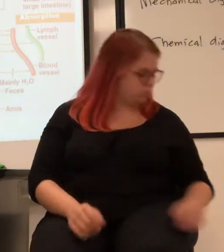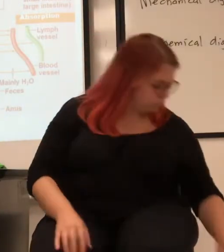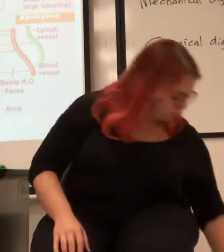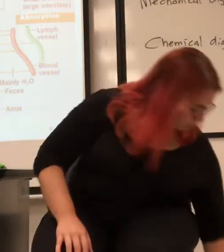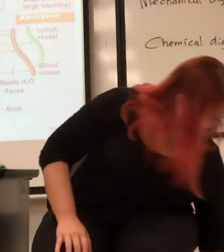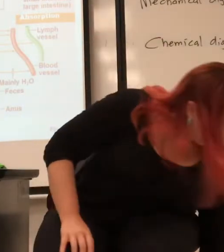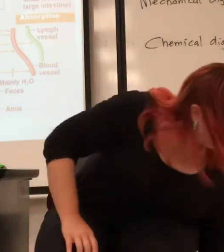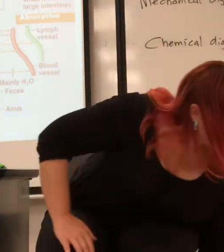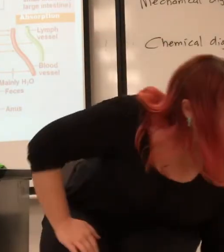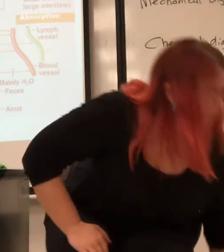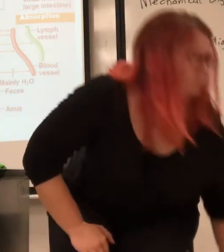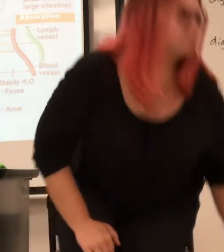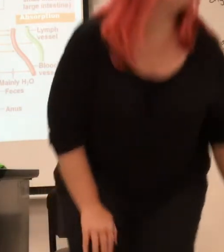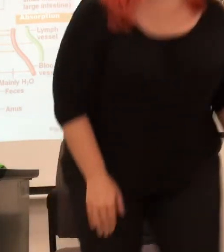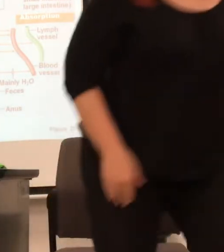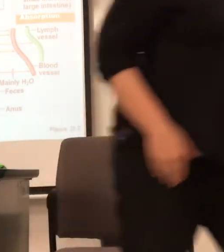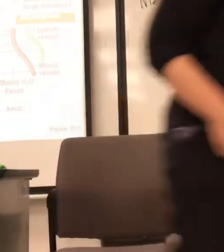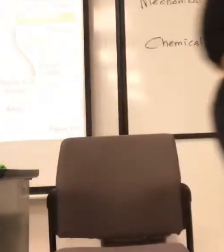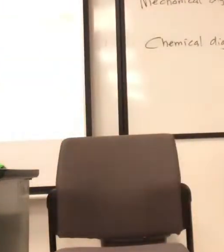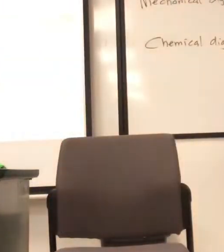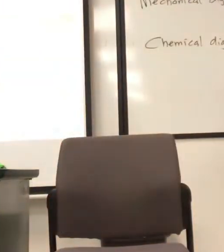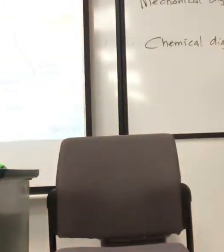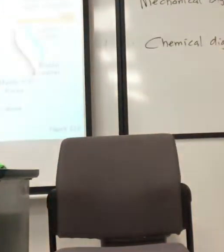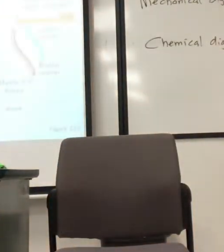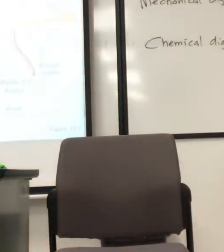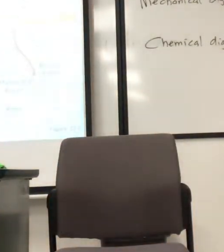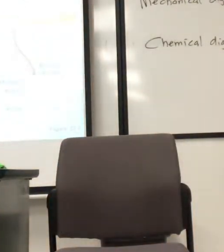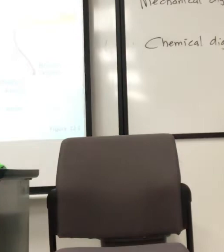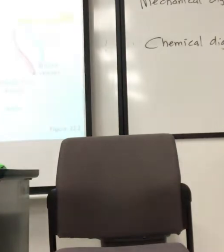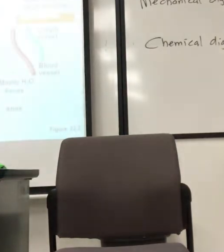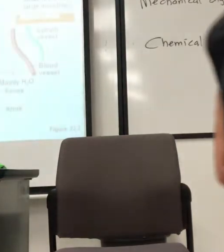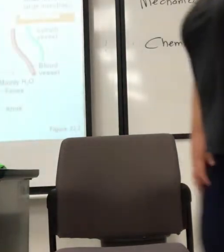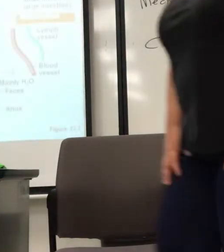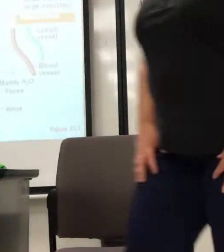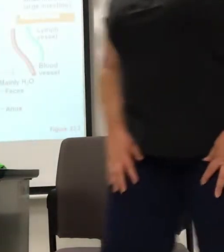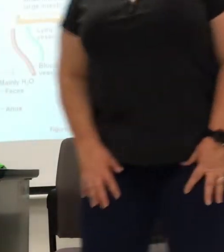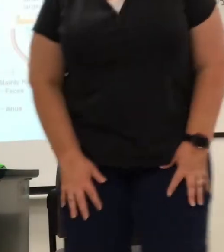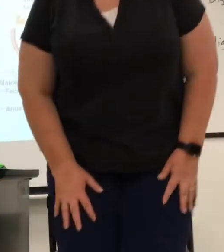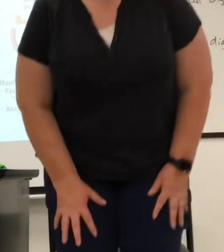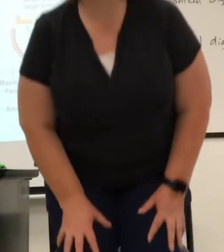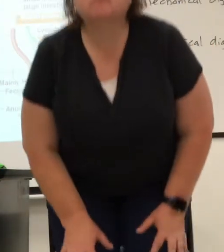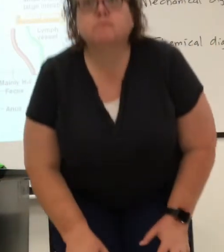Now, the stomach also secretes a chemical called pepsinogen.